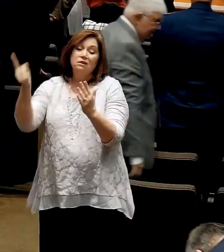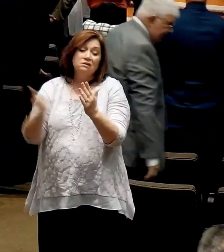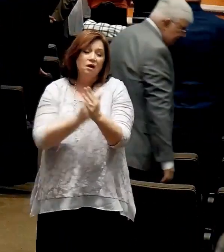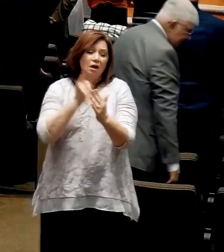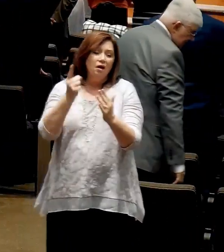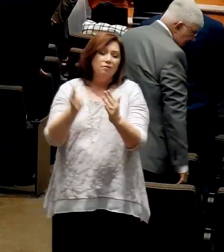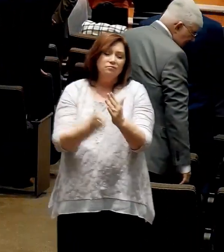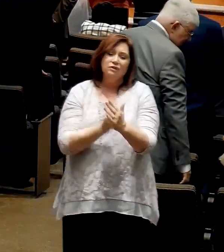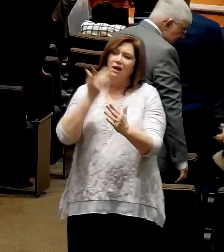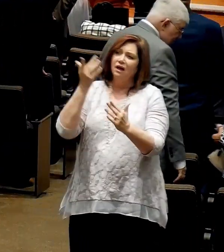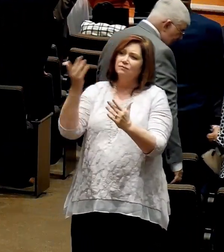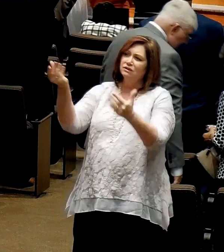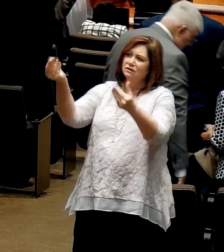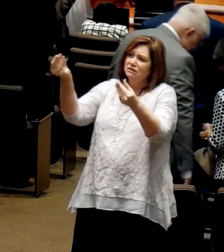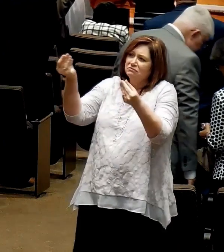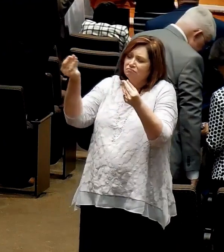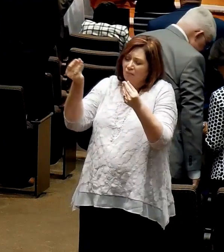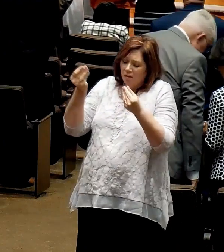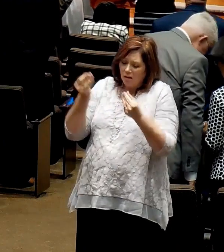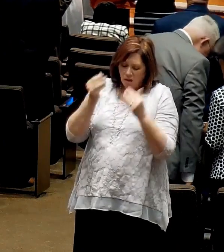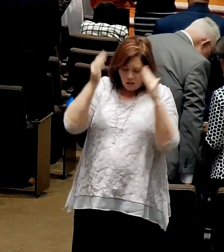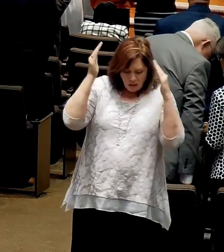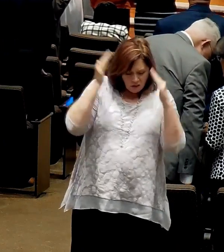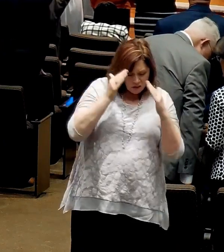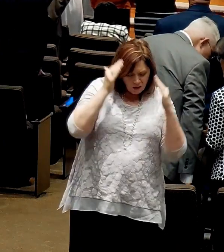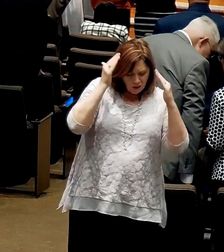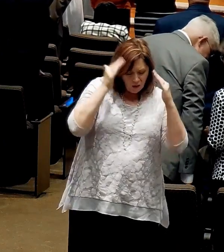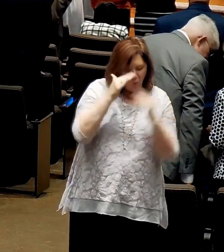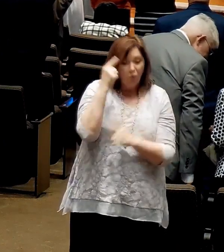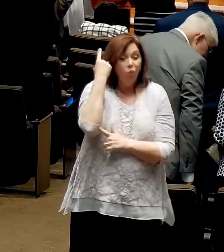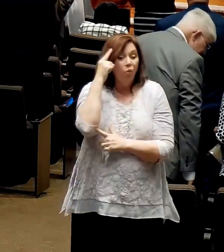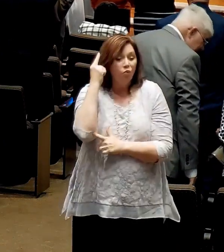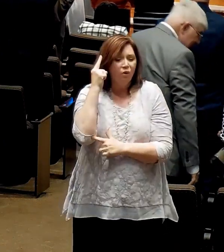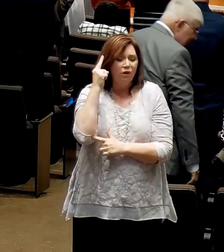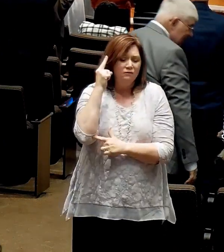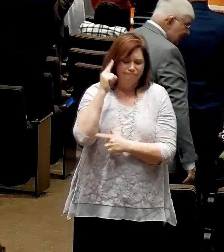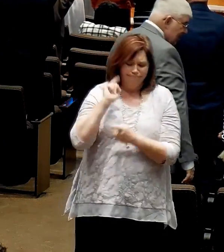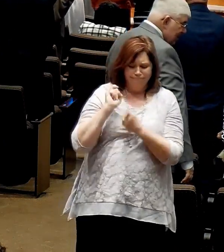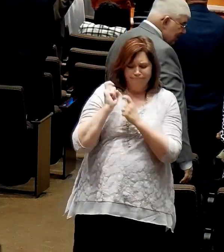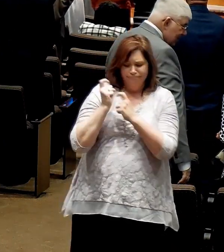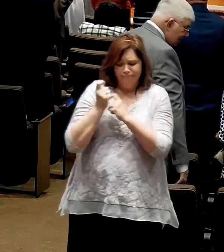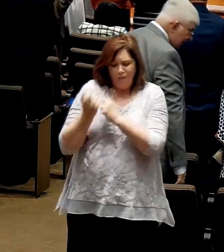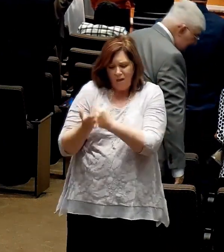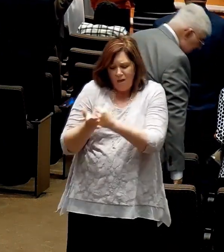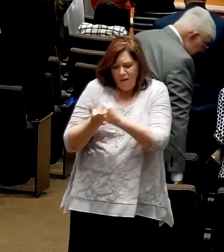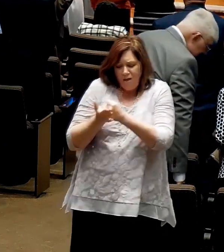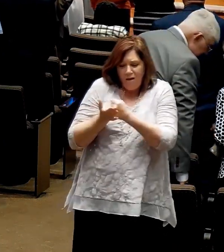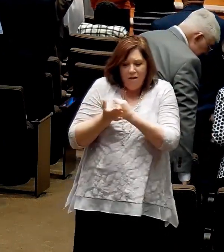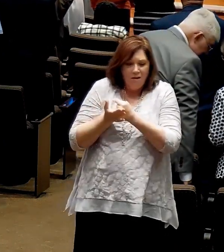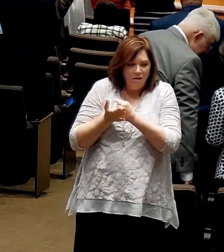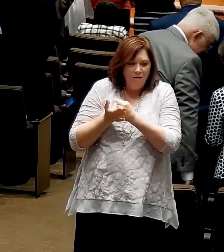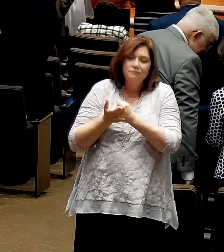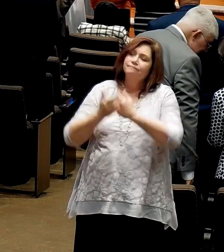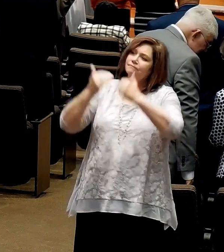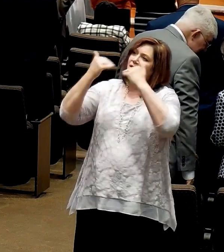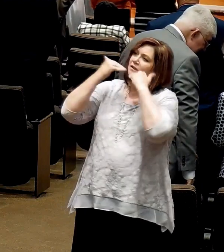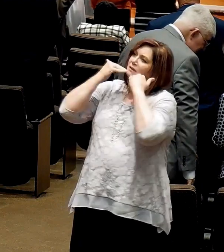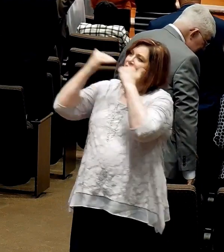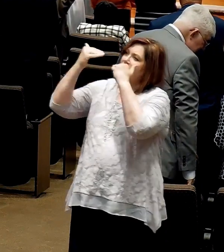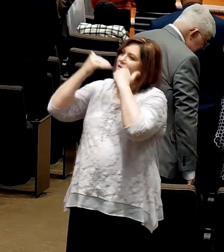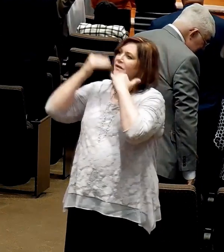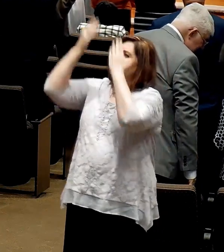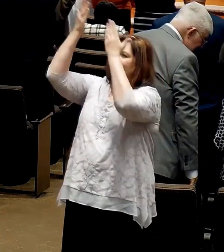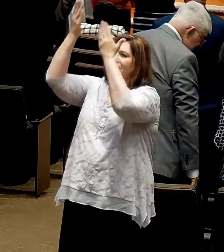his servant and molding a man, give thanks to the